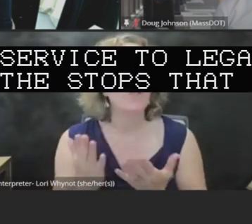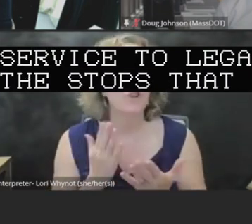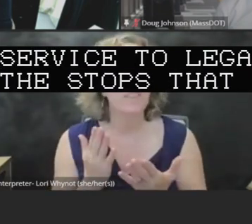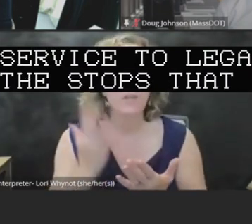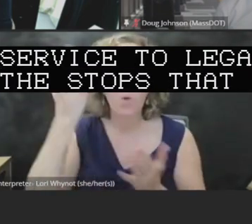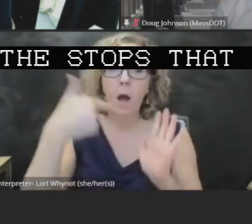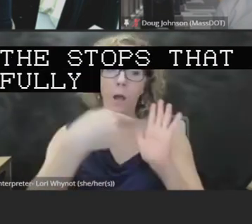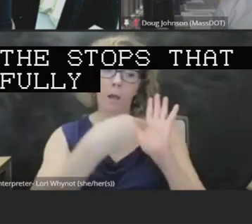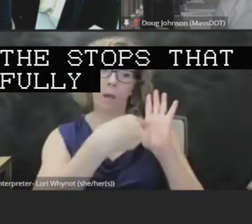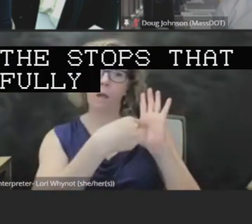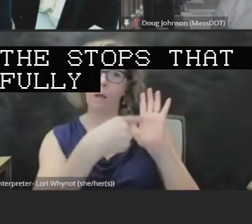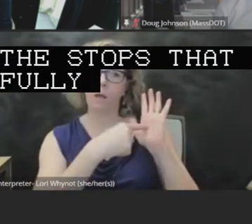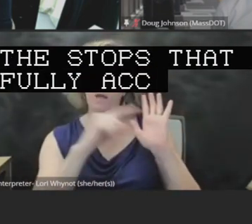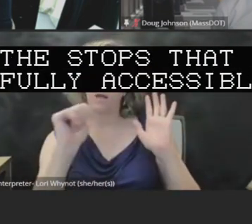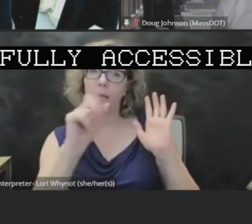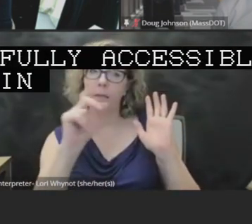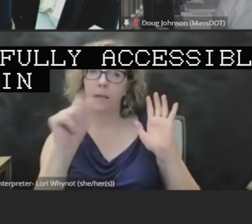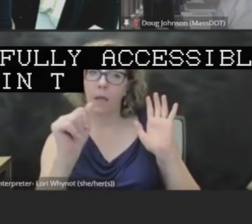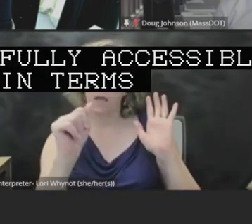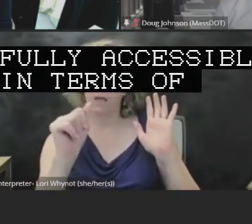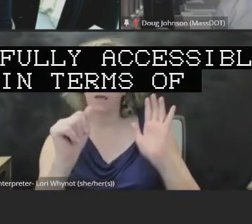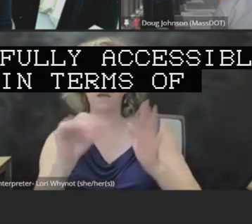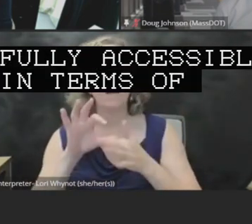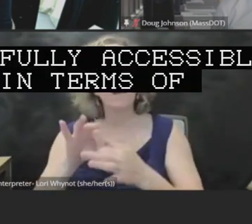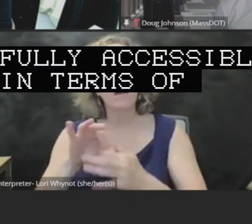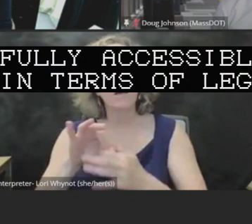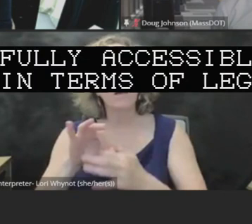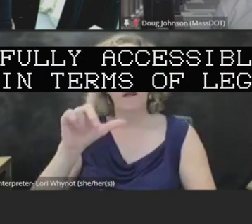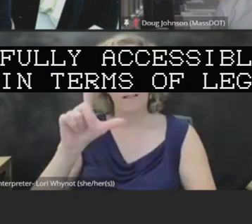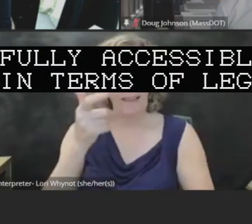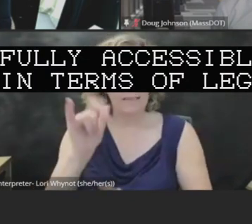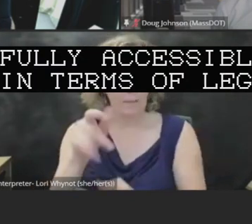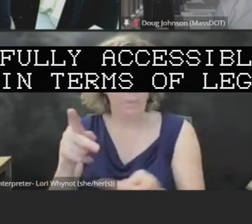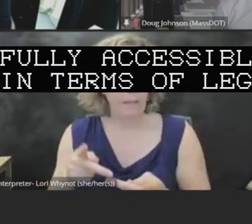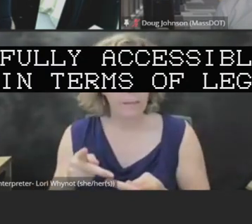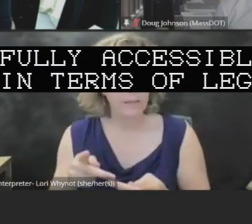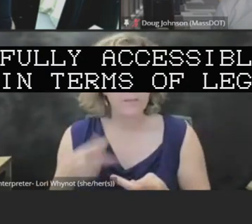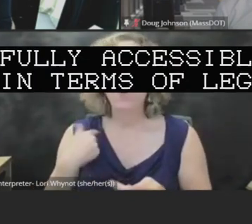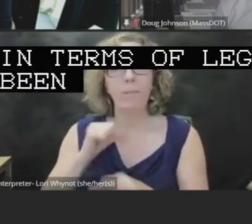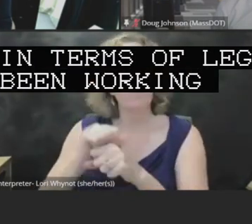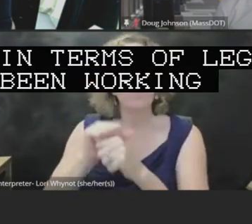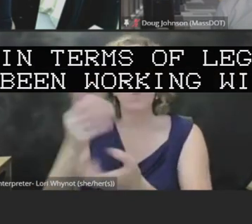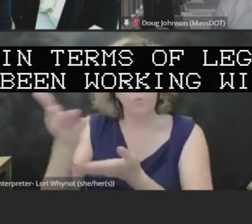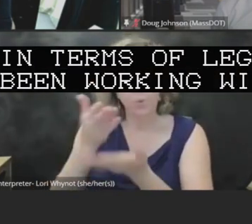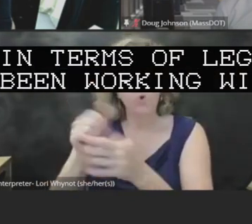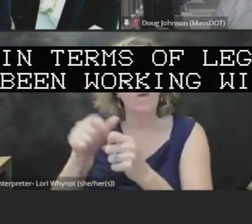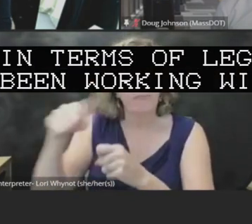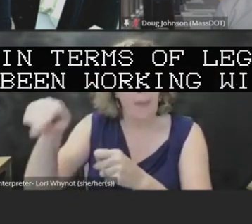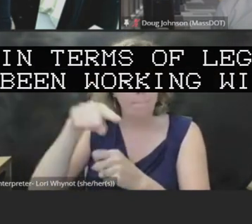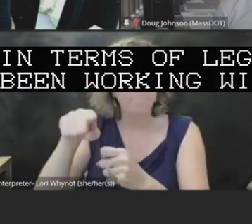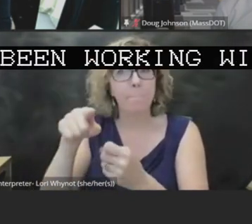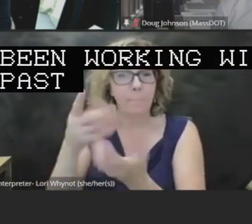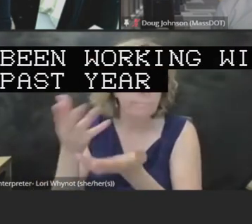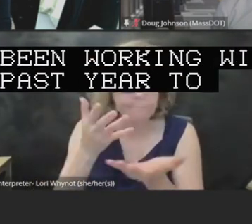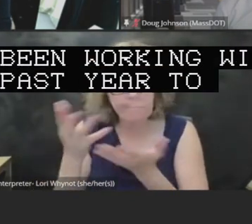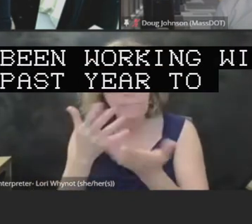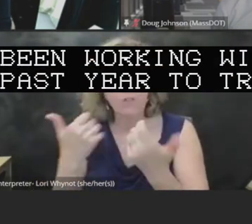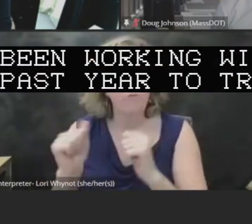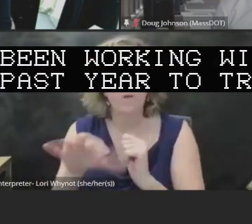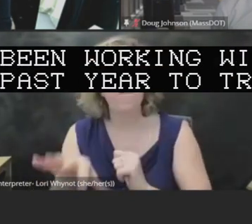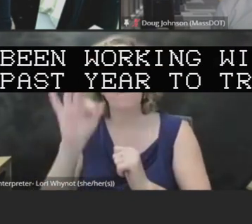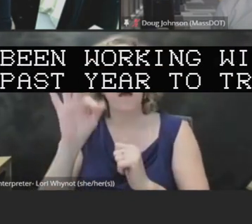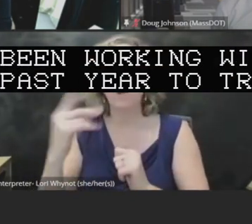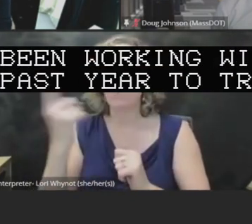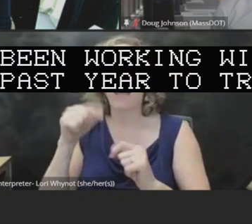In terms of Legacy Place, we have been actually working with them over the past year to try and find a location where